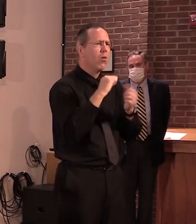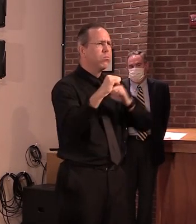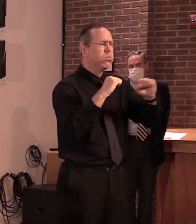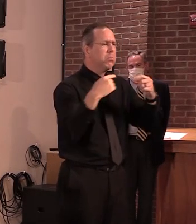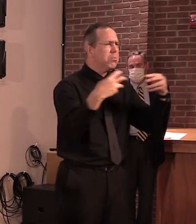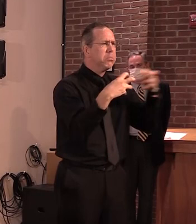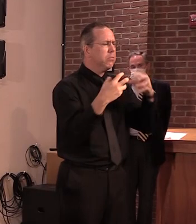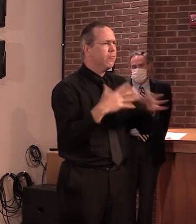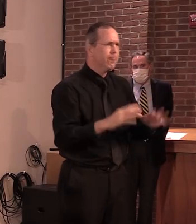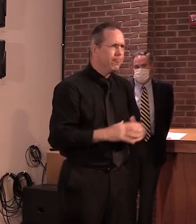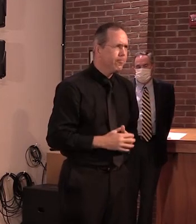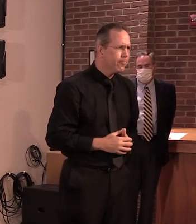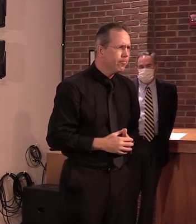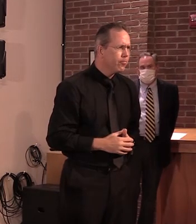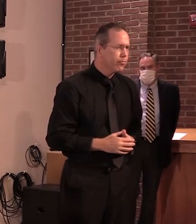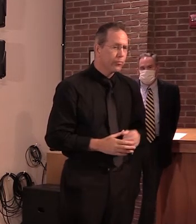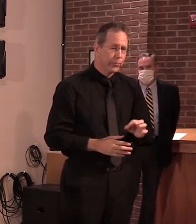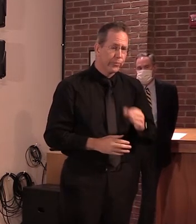Mike Bielowski.